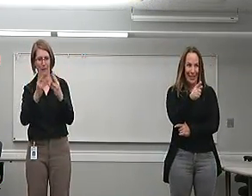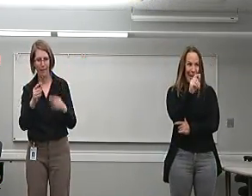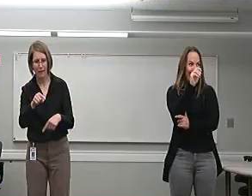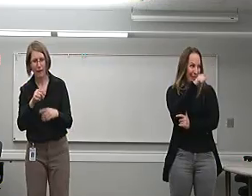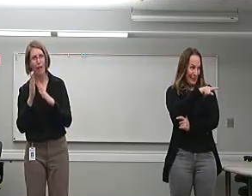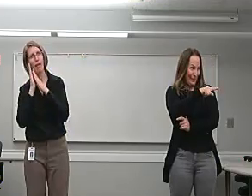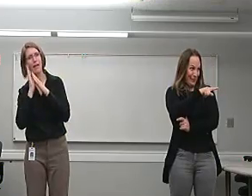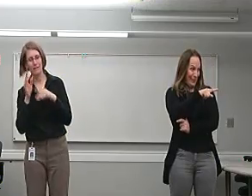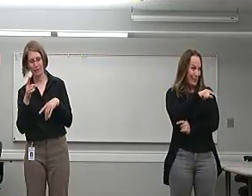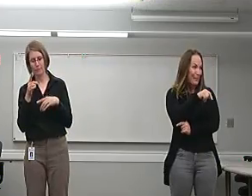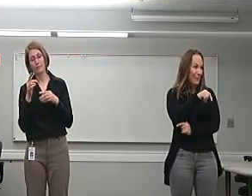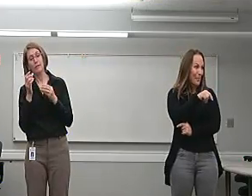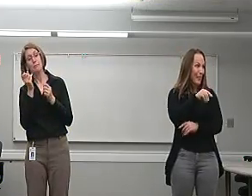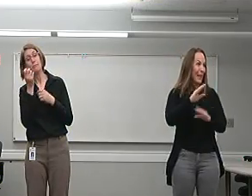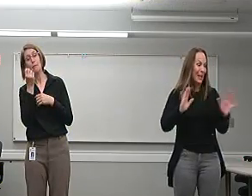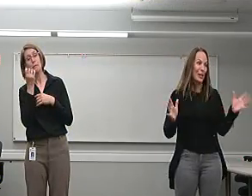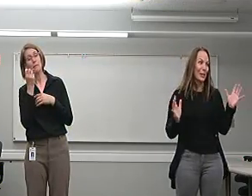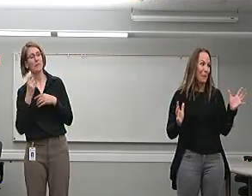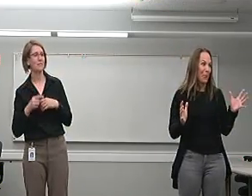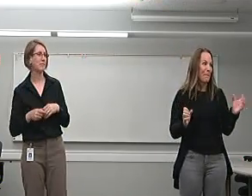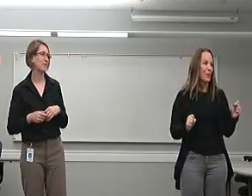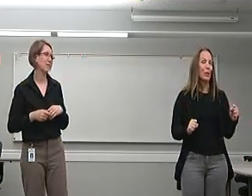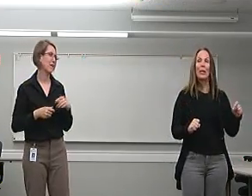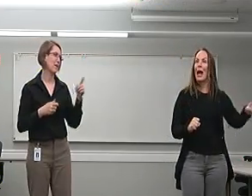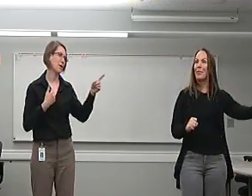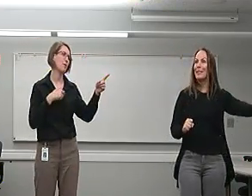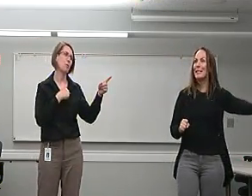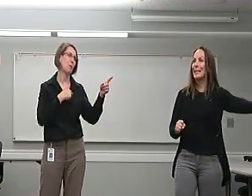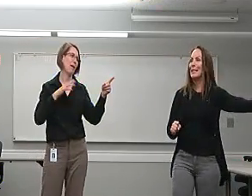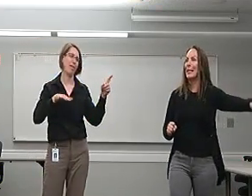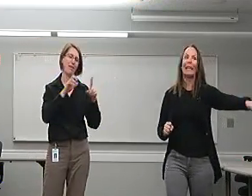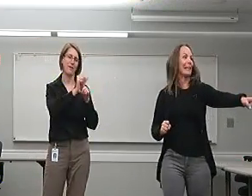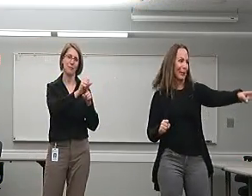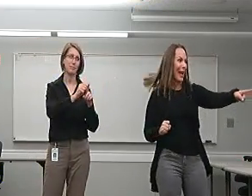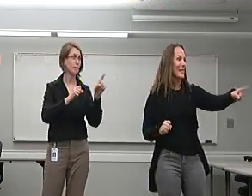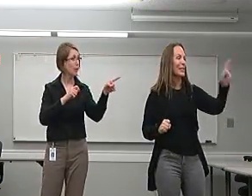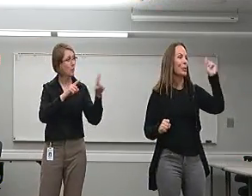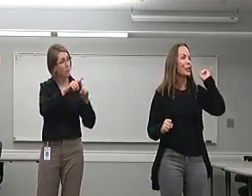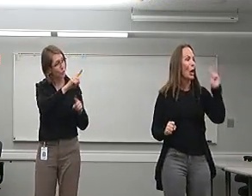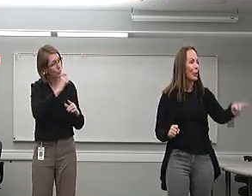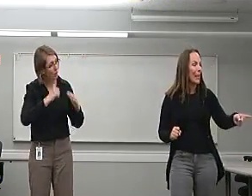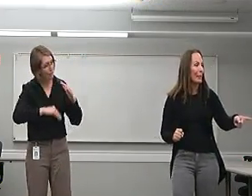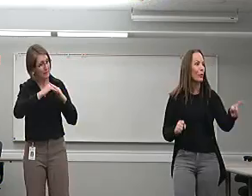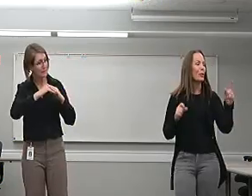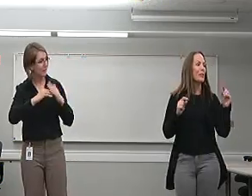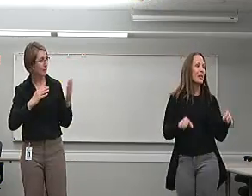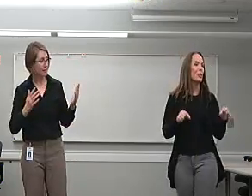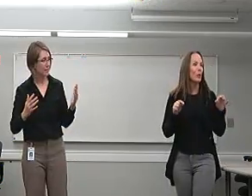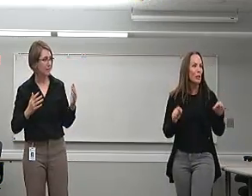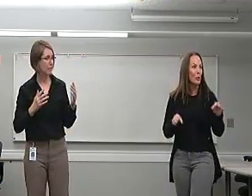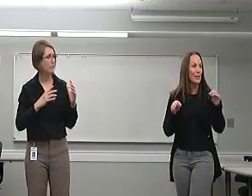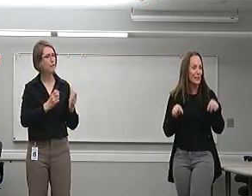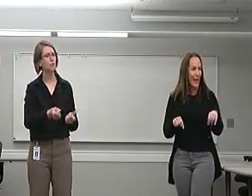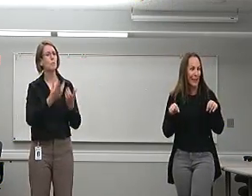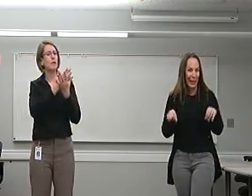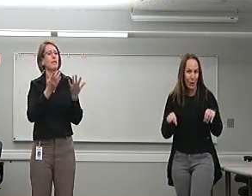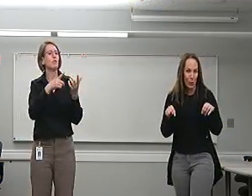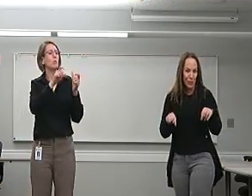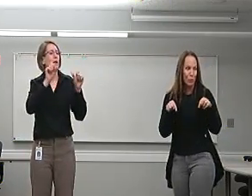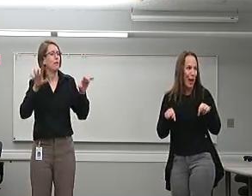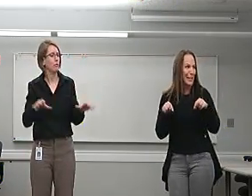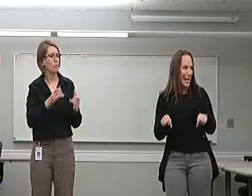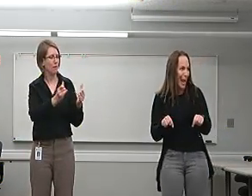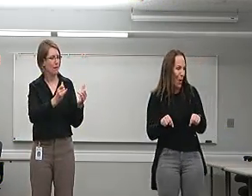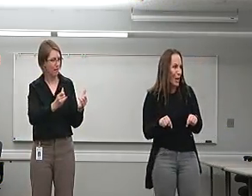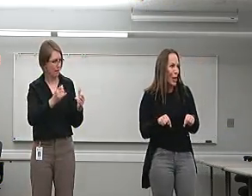still. You're not the ceiling, right? So start language. There's things you can do today. Language is right now.